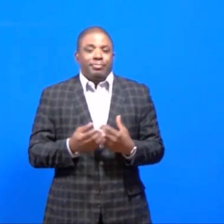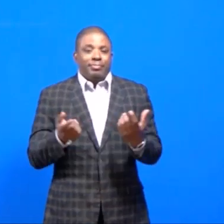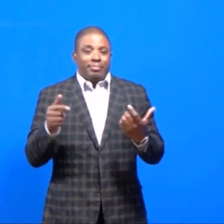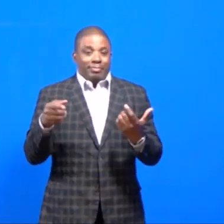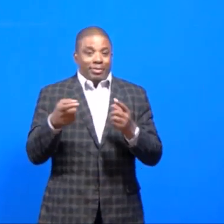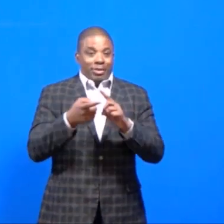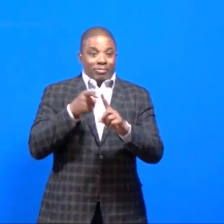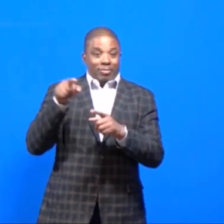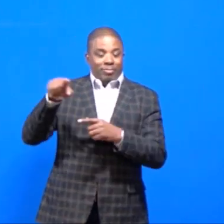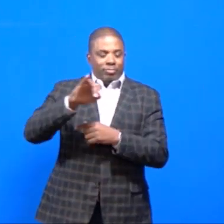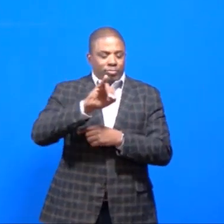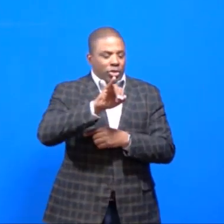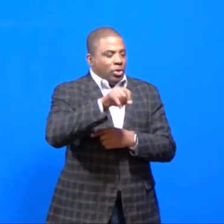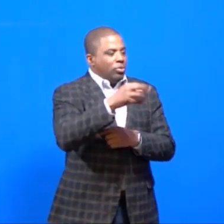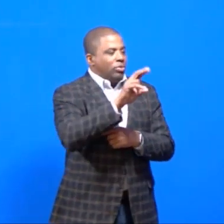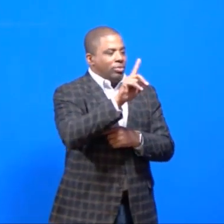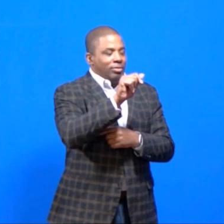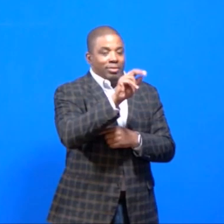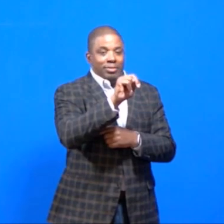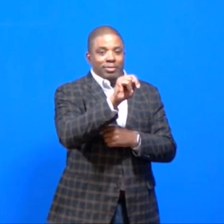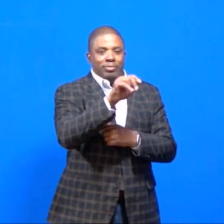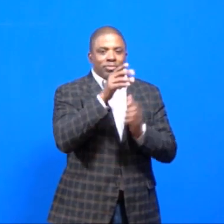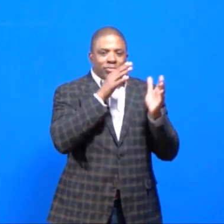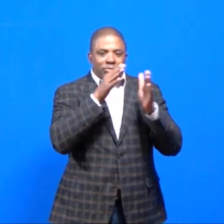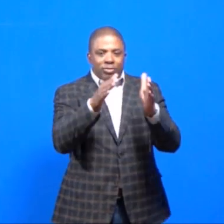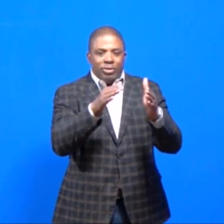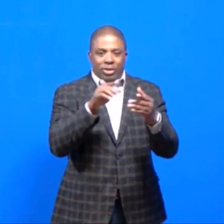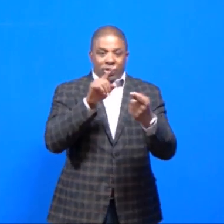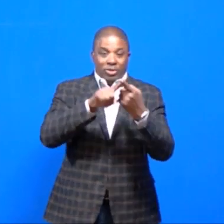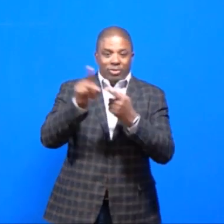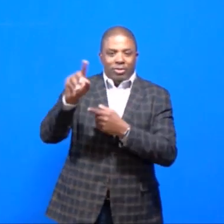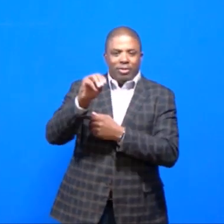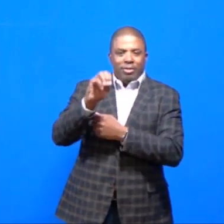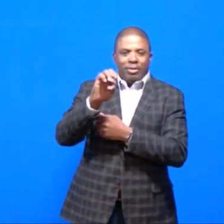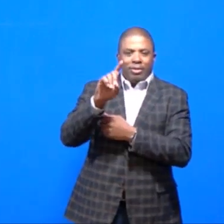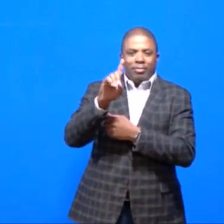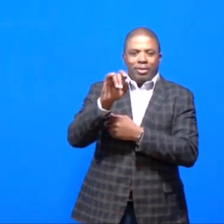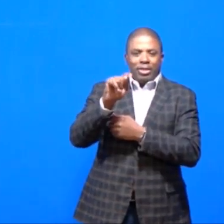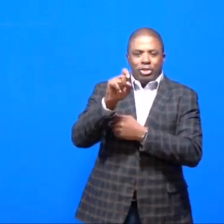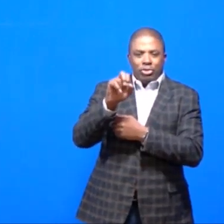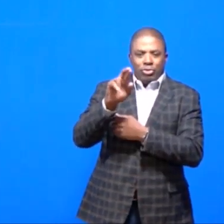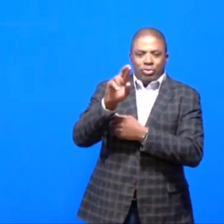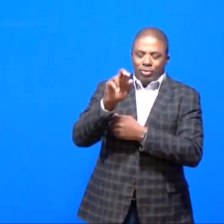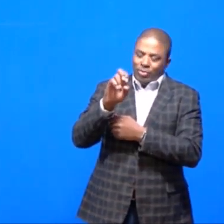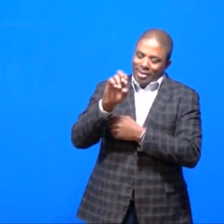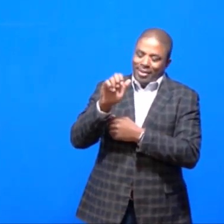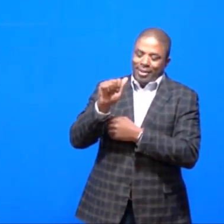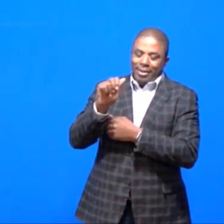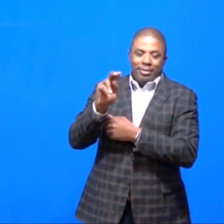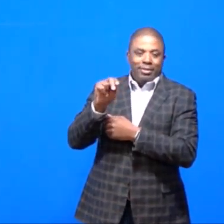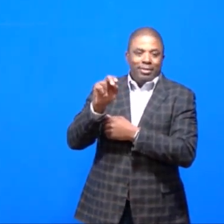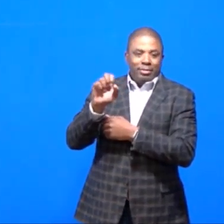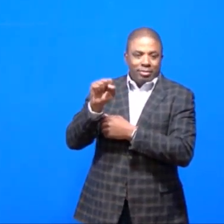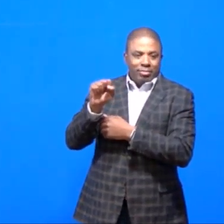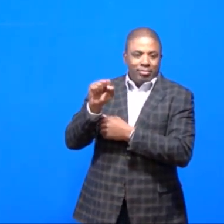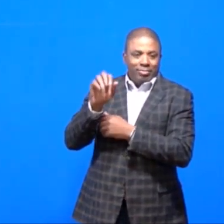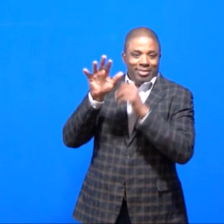He trusted God to drive out the strong nations in the promised land. And much of the land from the Jordan River to